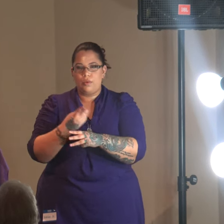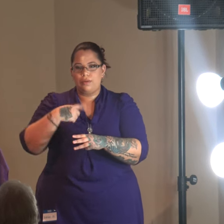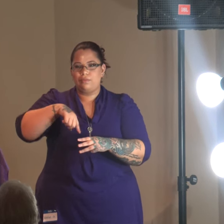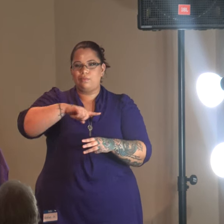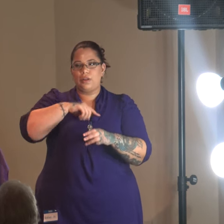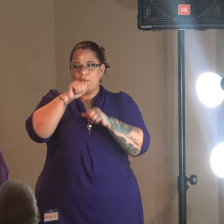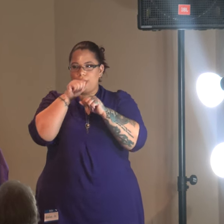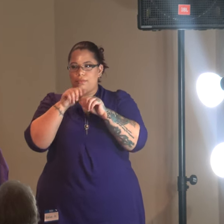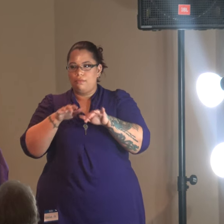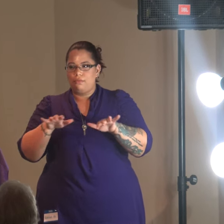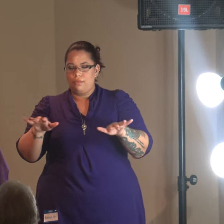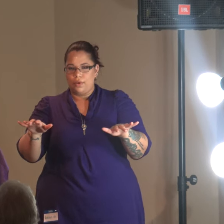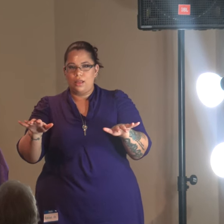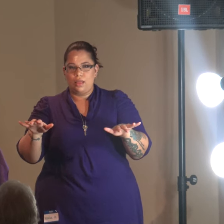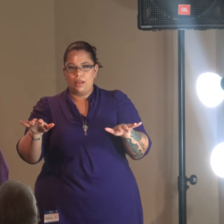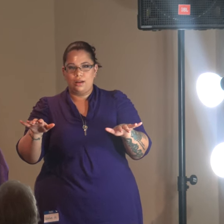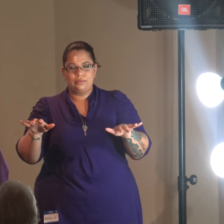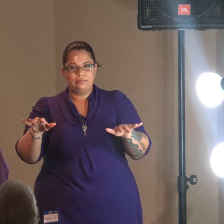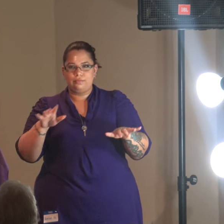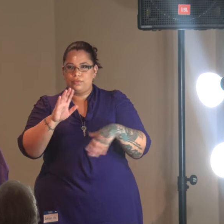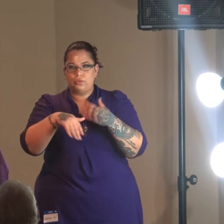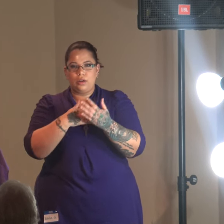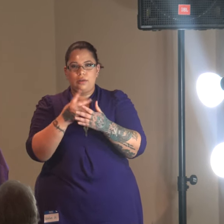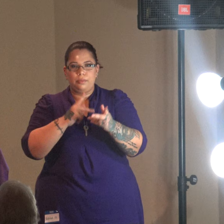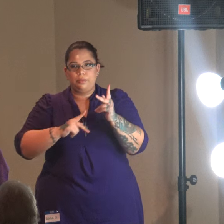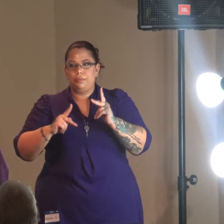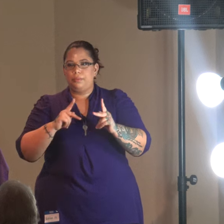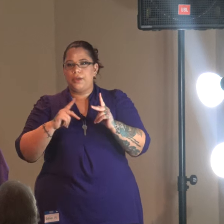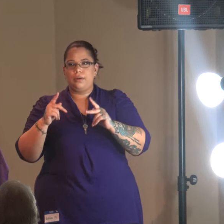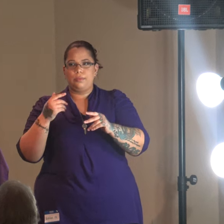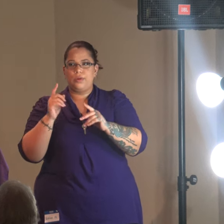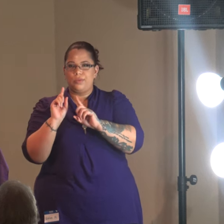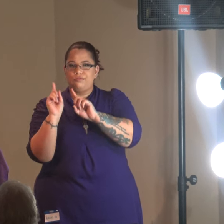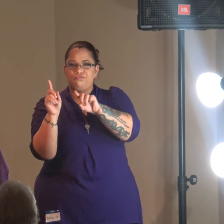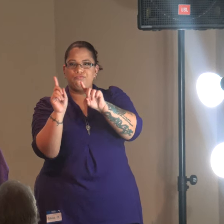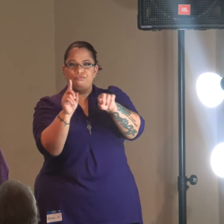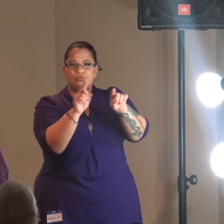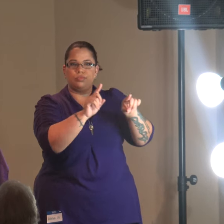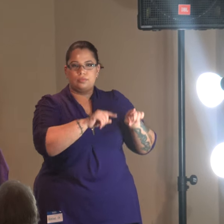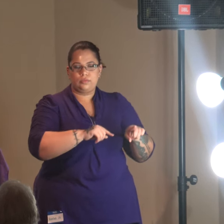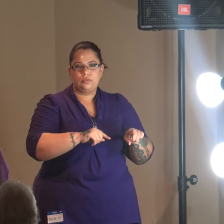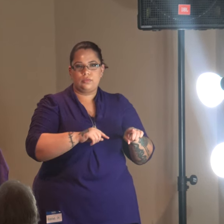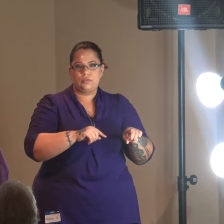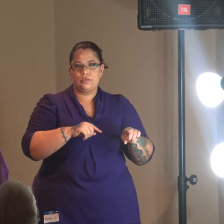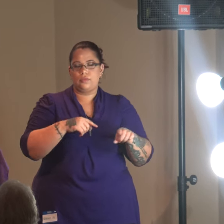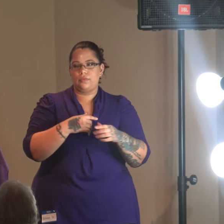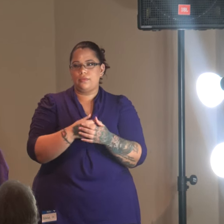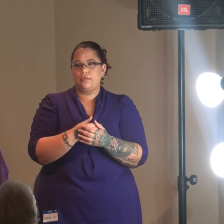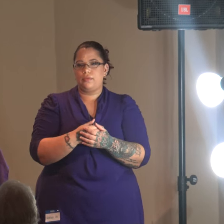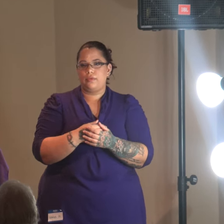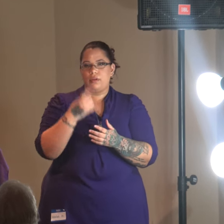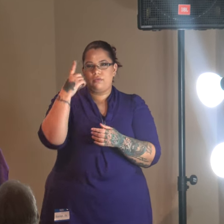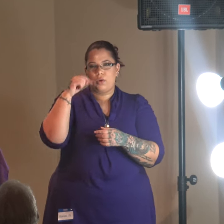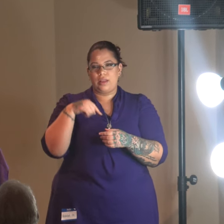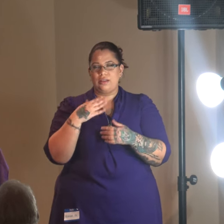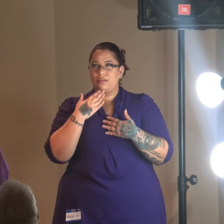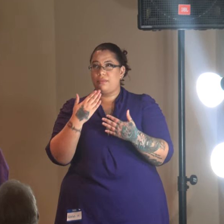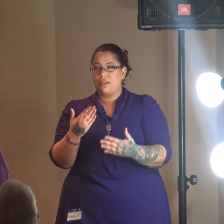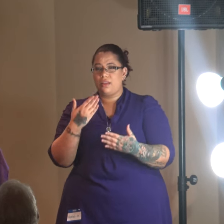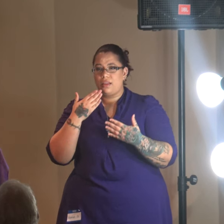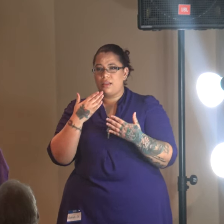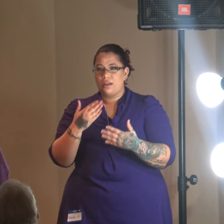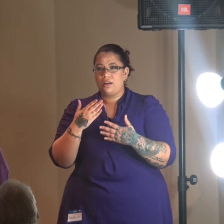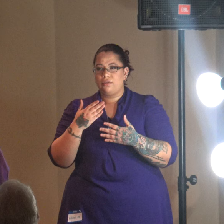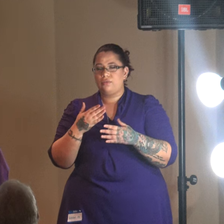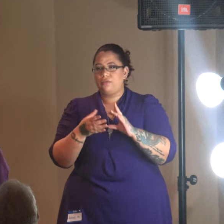bless everyone everywhere we go with the brightness and the truth and the fullness of who and what we are. For this, I'm giving thanks as I release